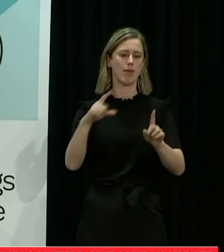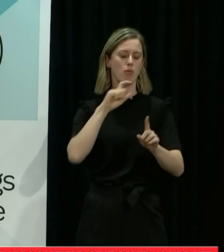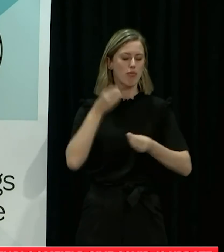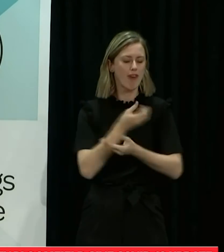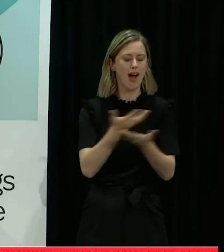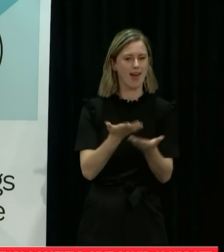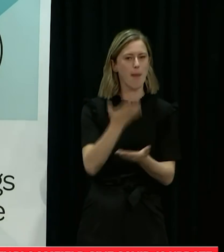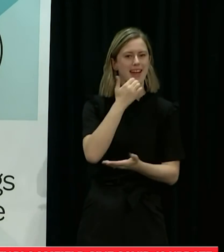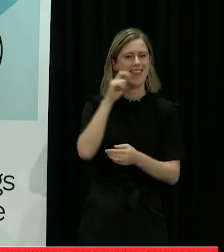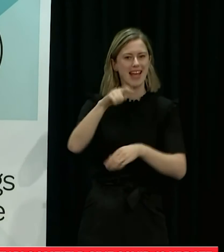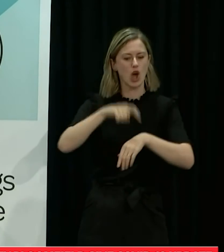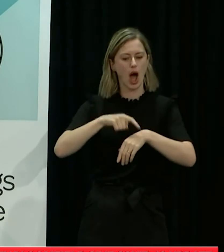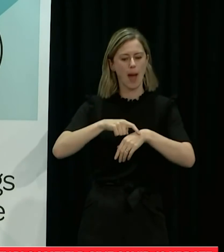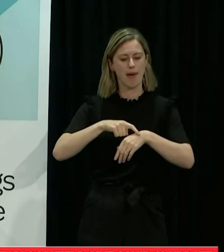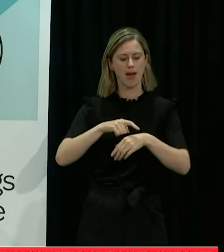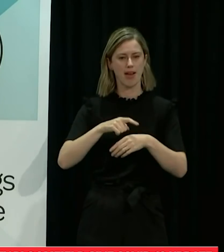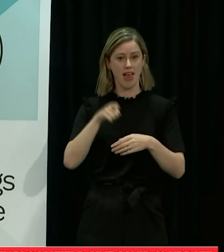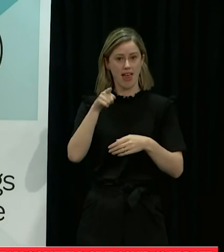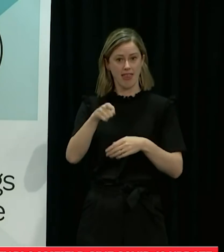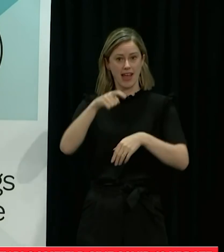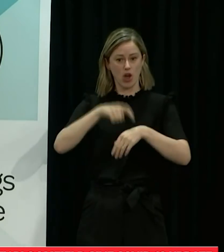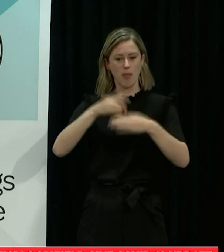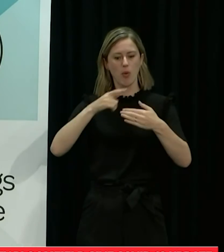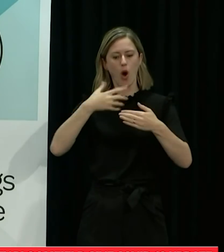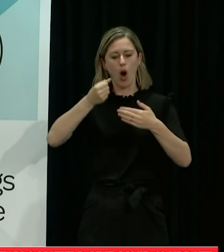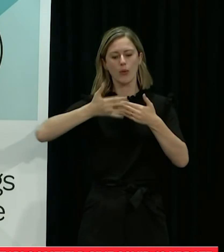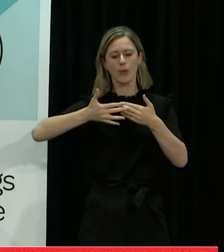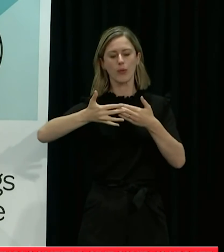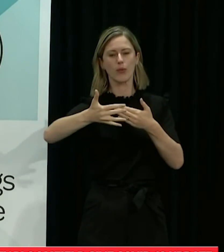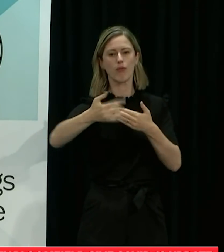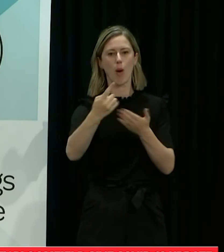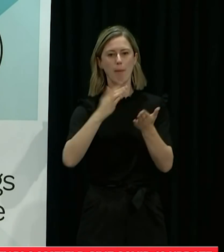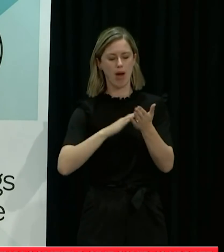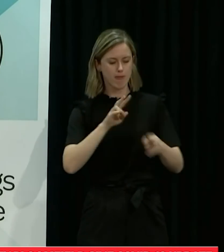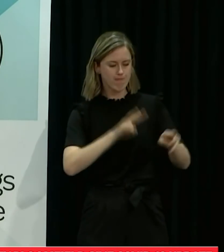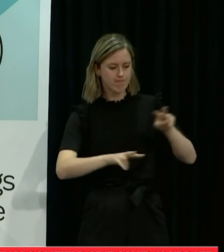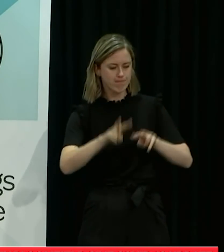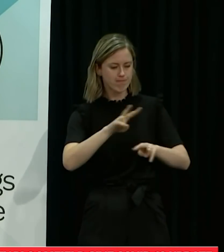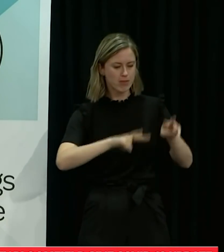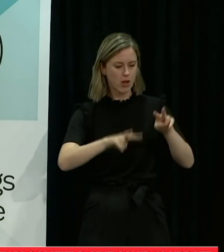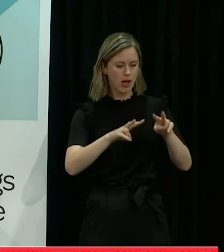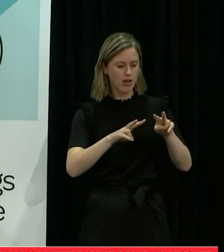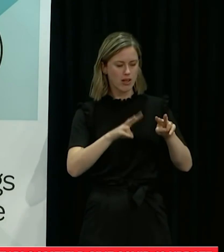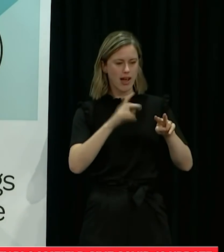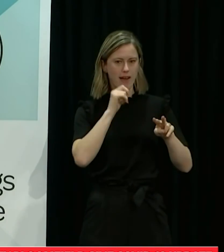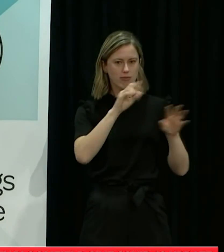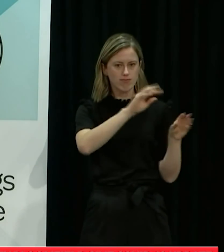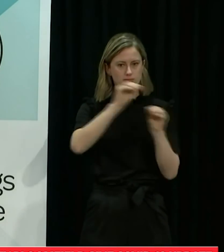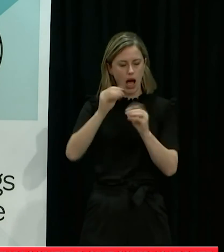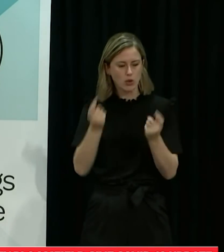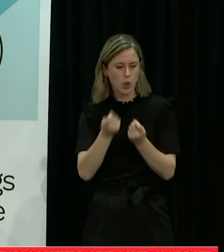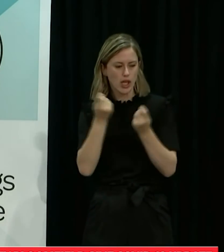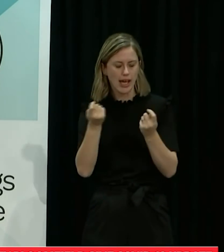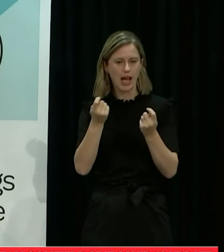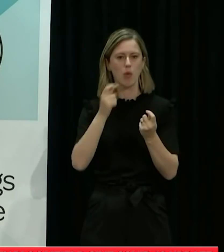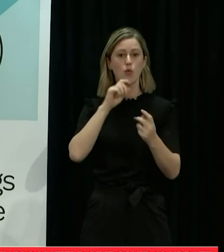December. We'll then hold for roughly a month to allow us to see the impact of the shift and allow the settings to bed in.